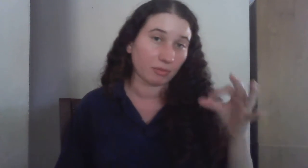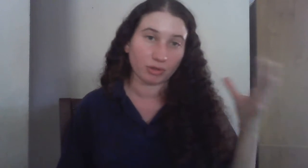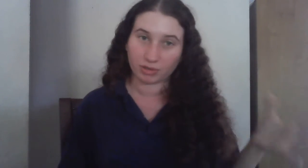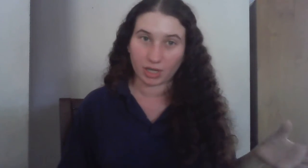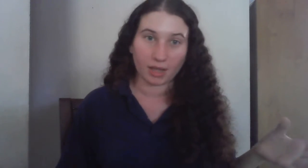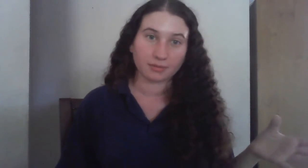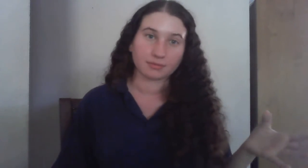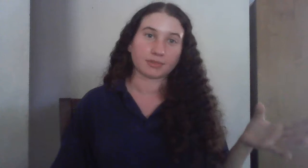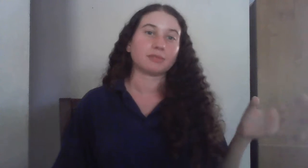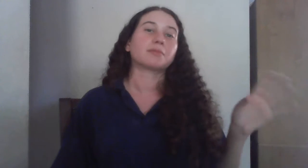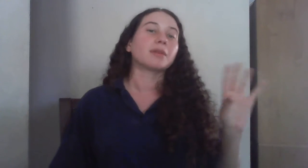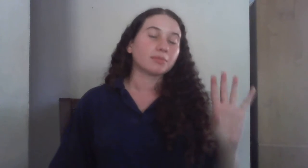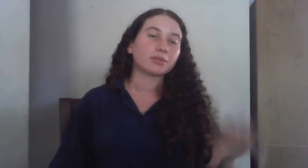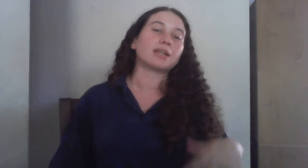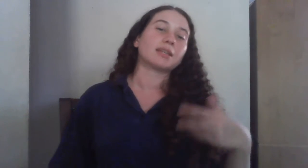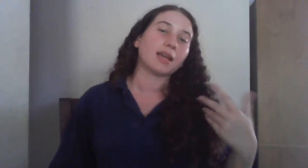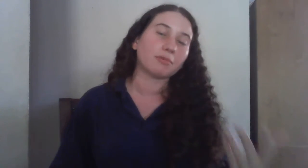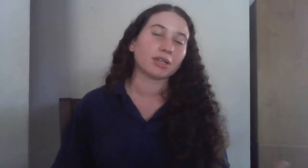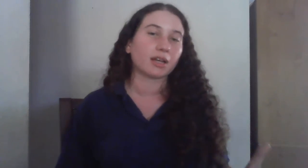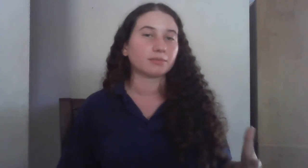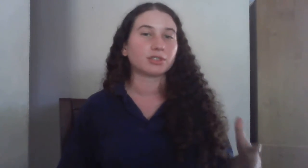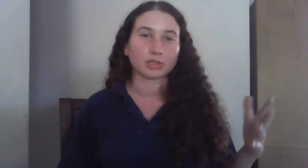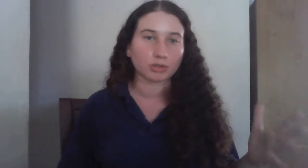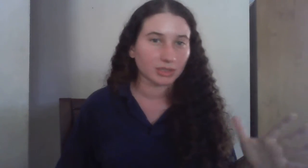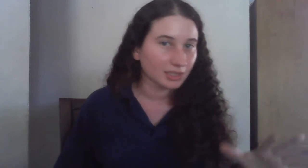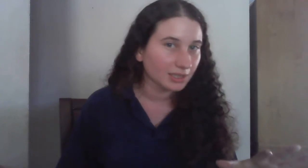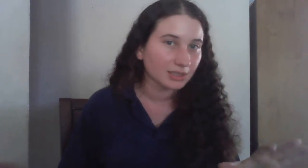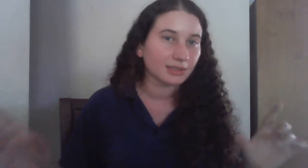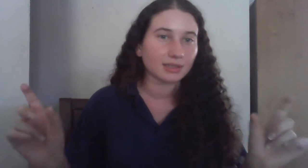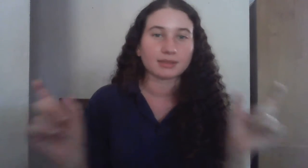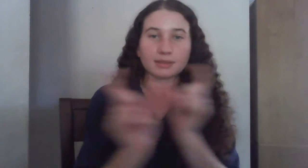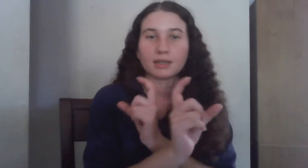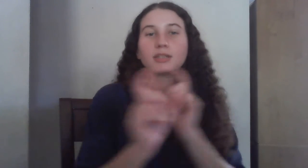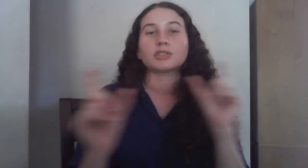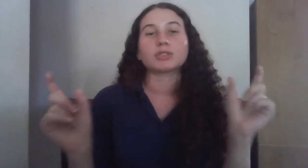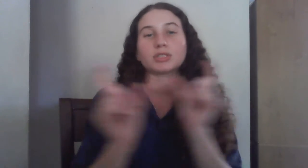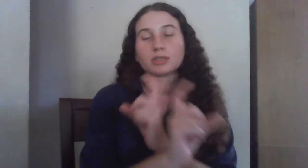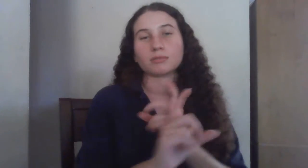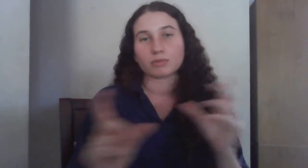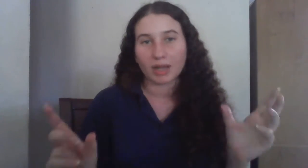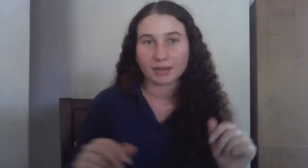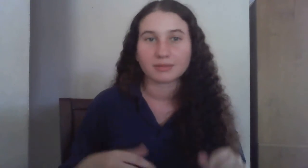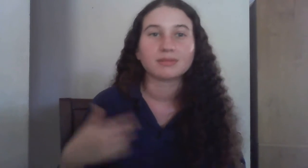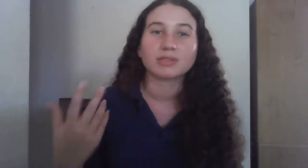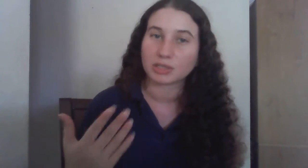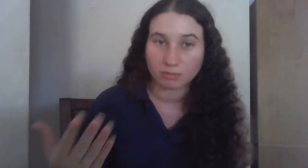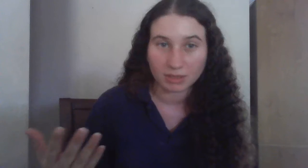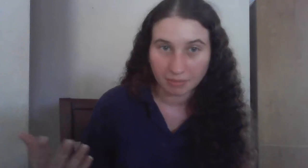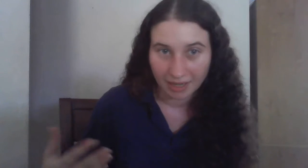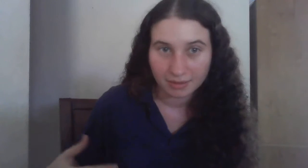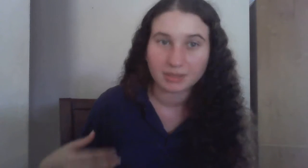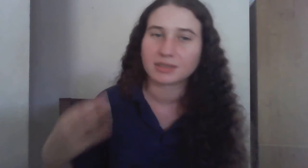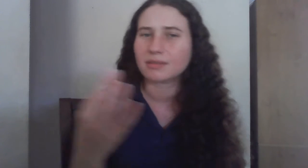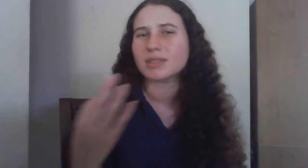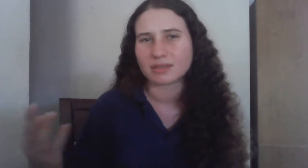grandmother today. Right? Remember, yet again, when it comes to short sentences, switching them around doesn't really matter. It still means the